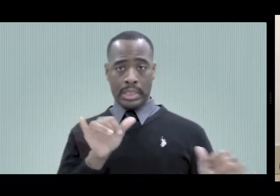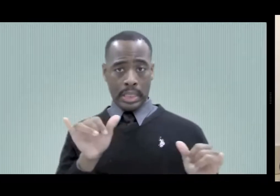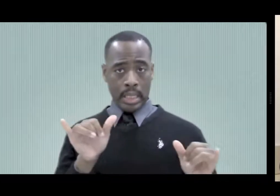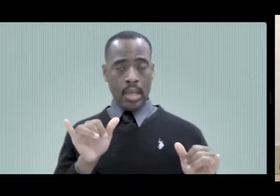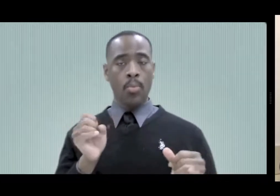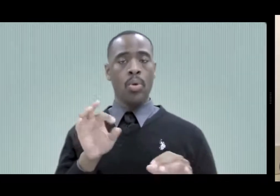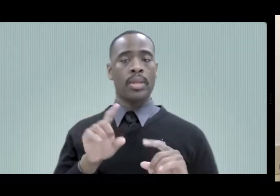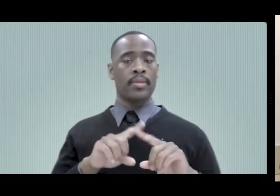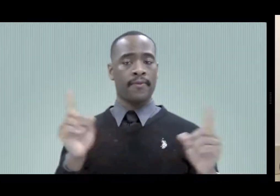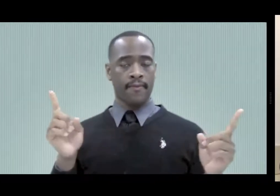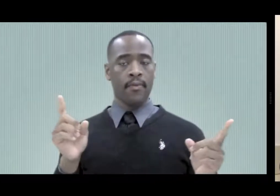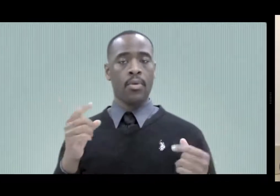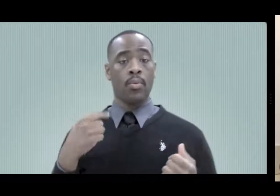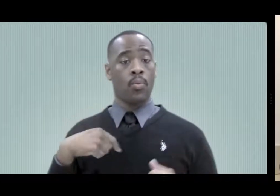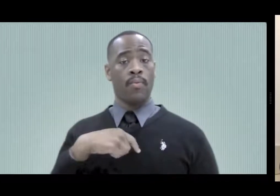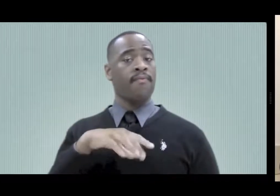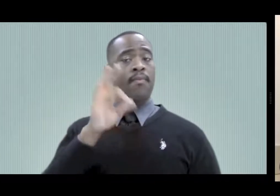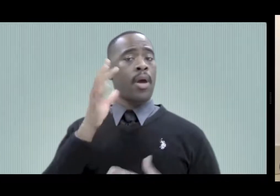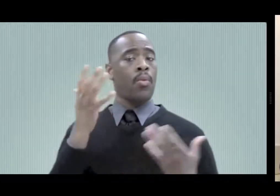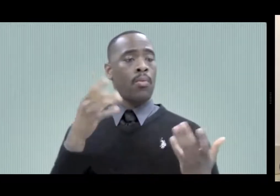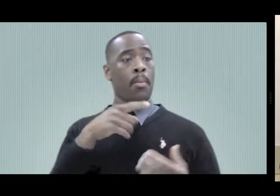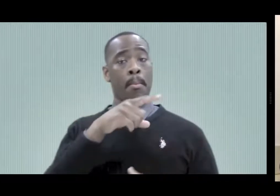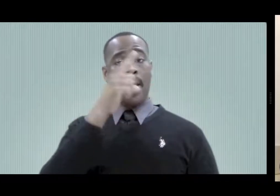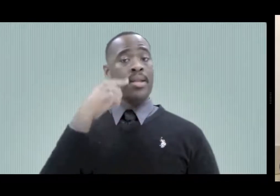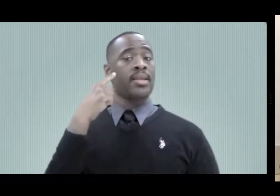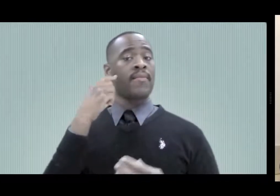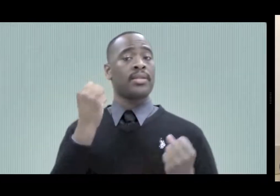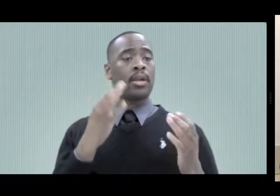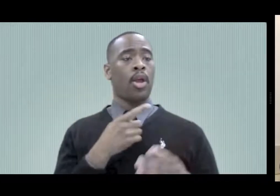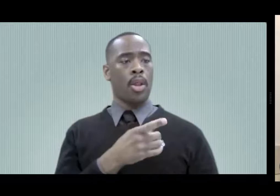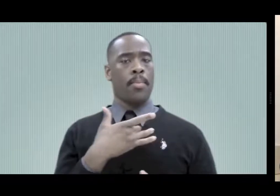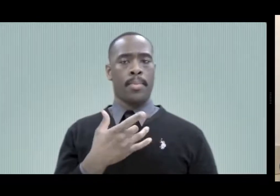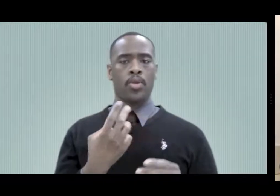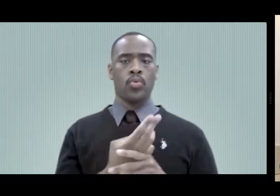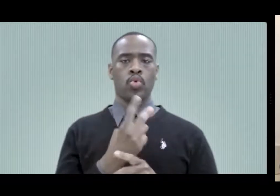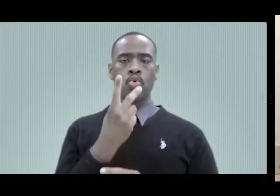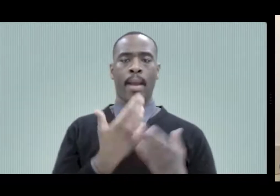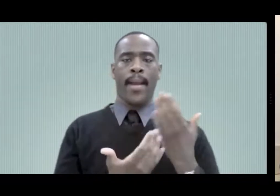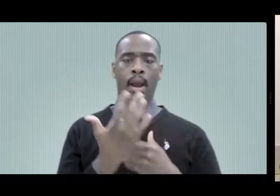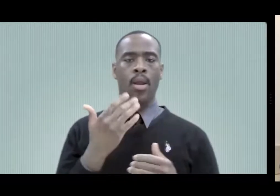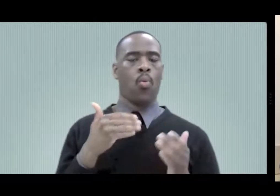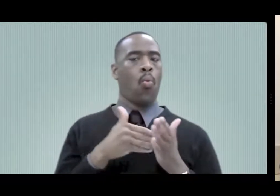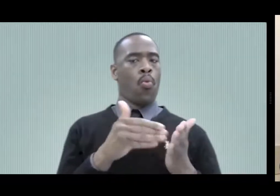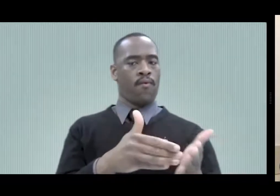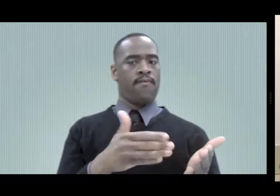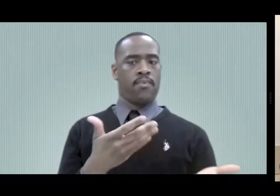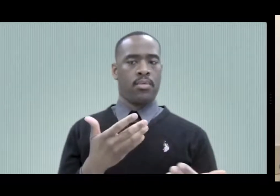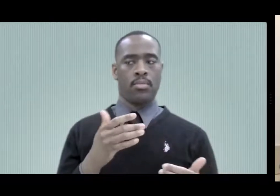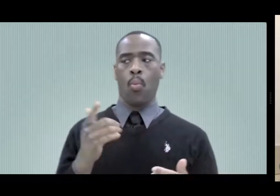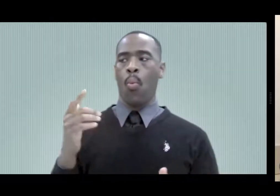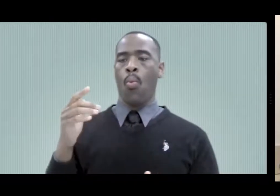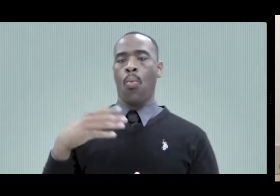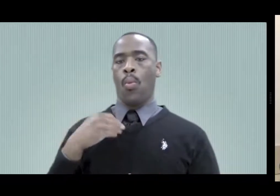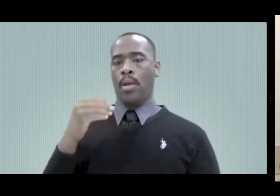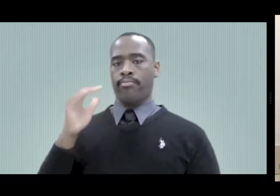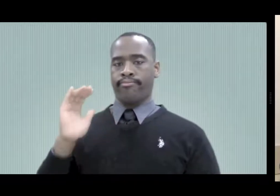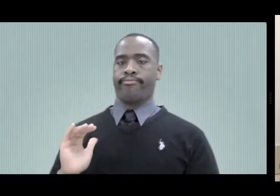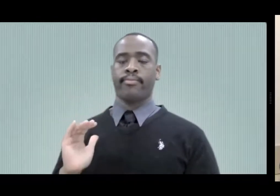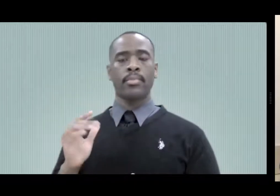So we compared black ASL users and white deaf ASL users.